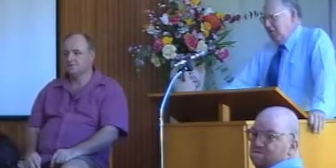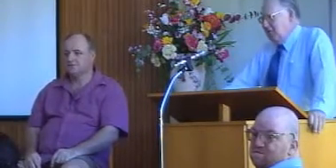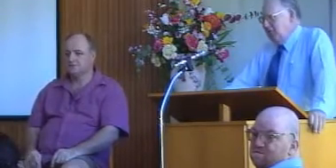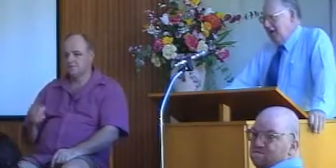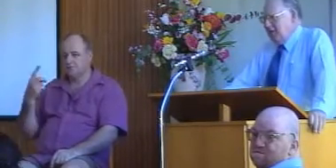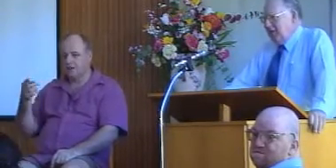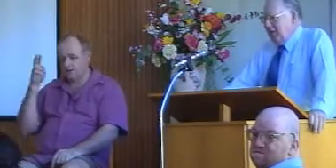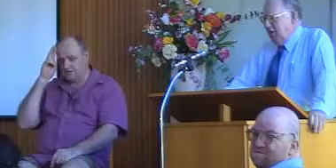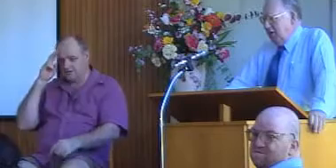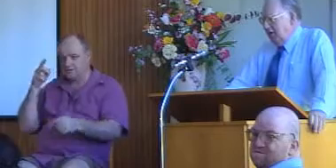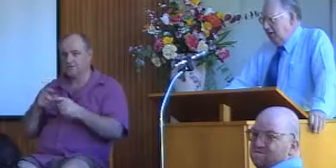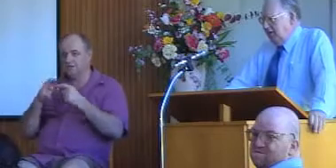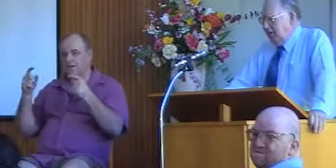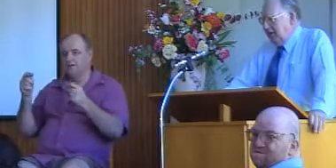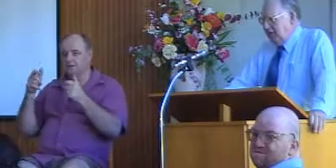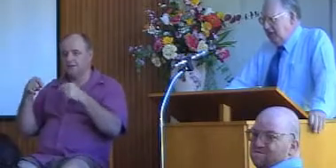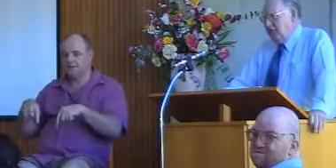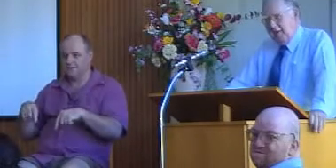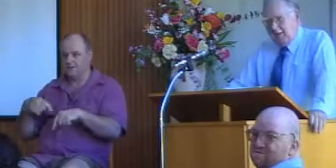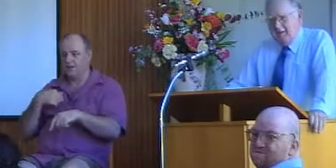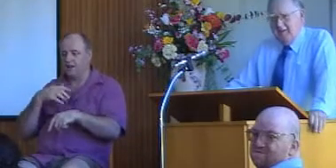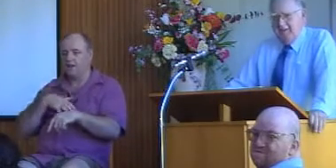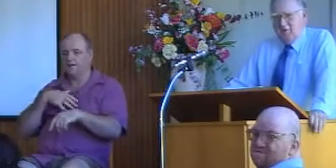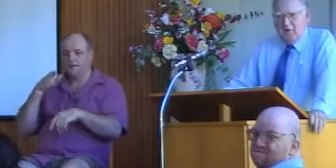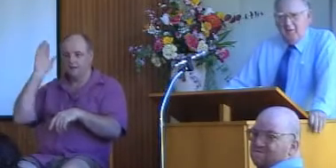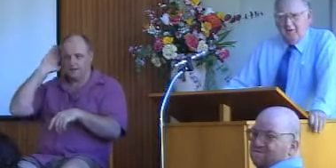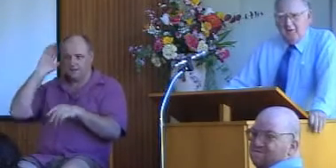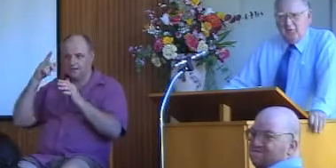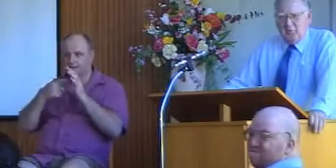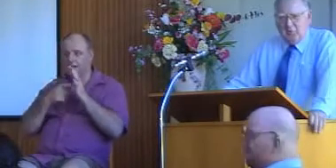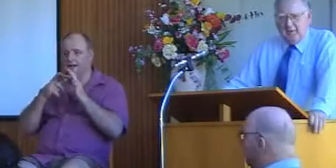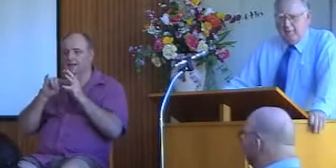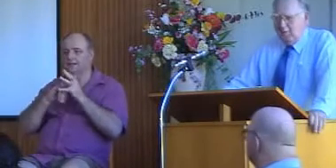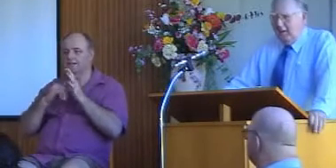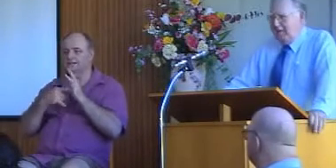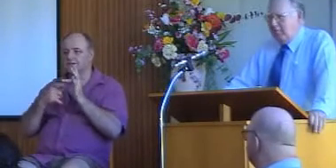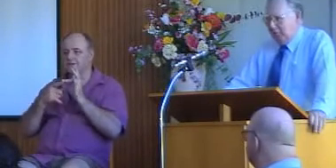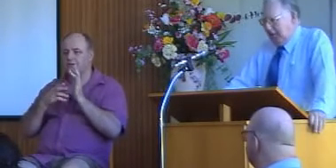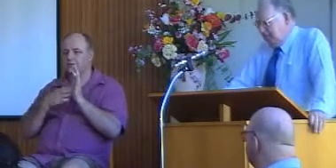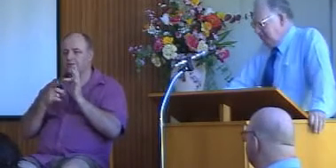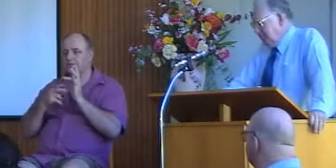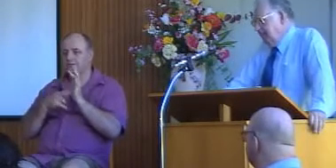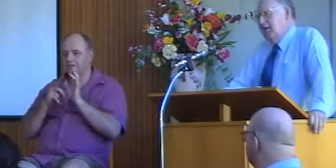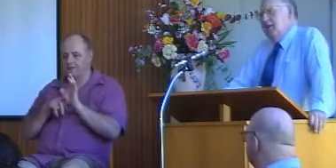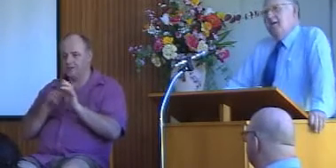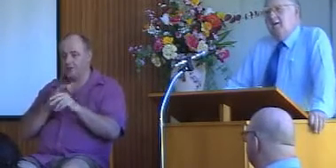One of the reasons it's great to be here, I like to hear testimony from this pulpit and from any other pulpit.